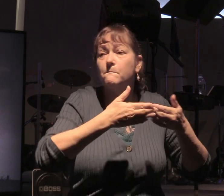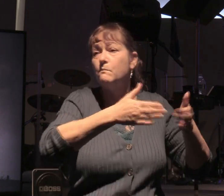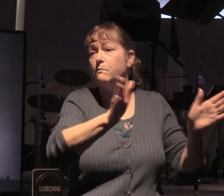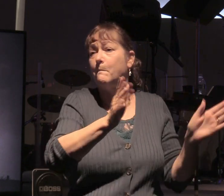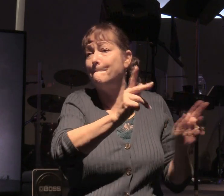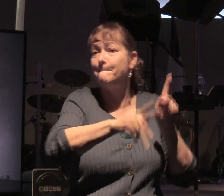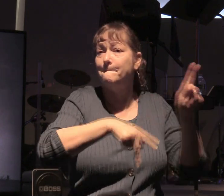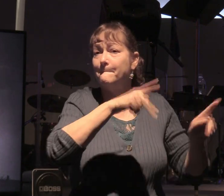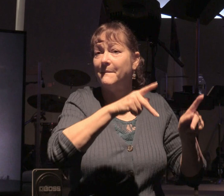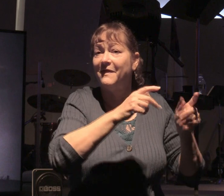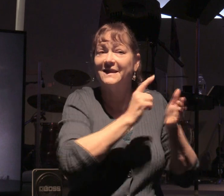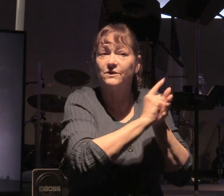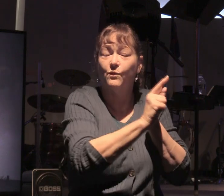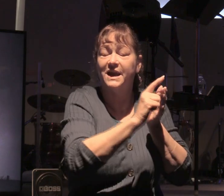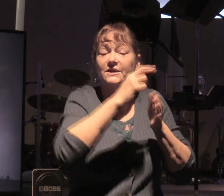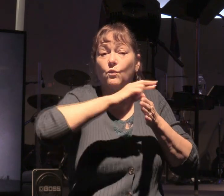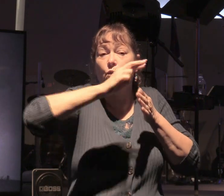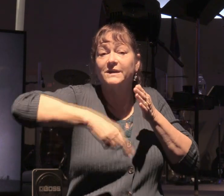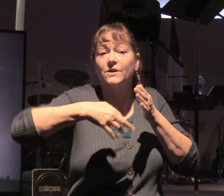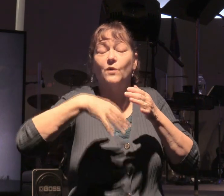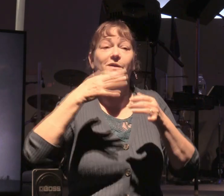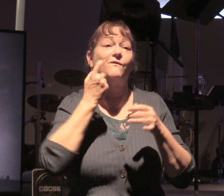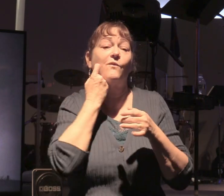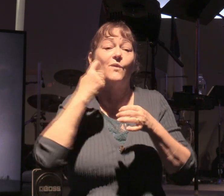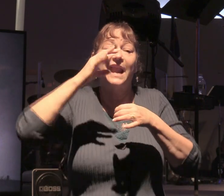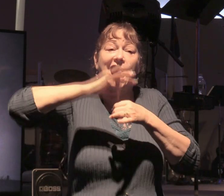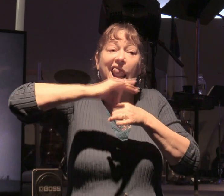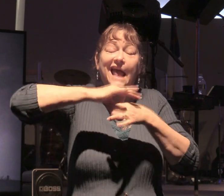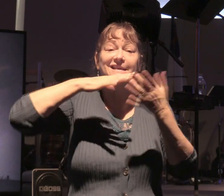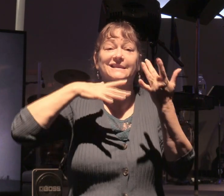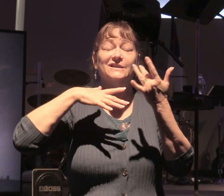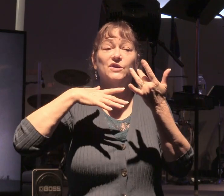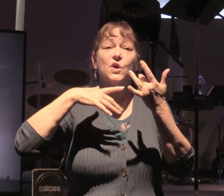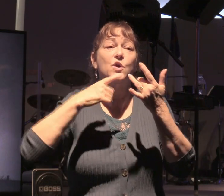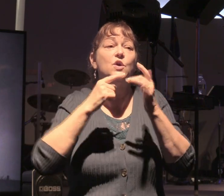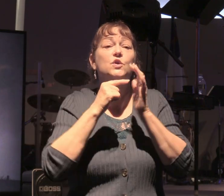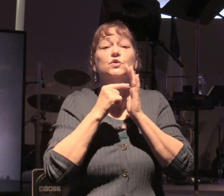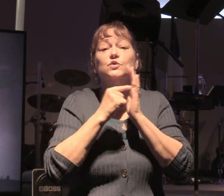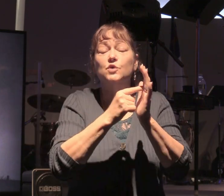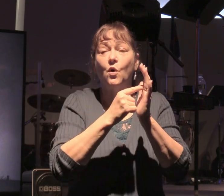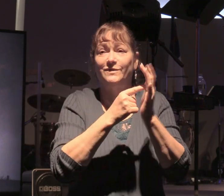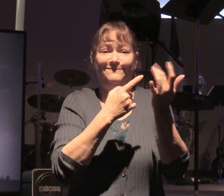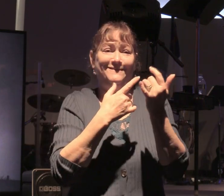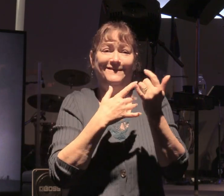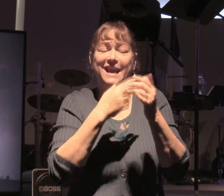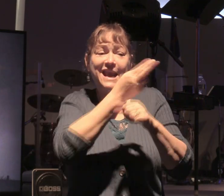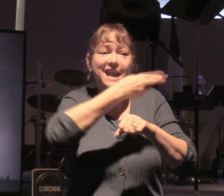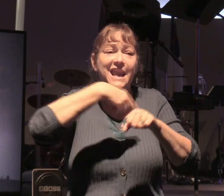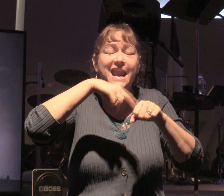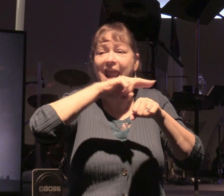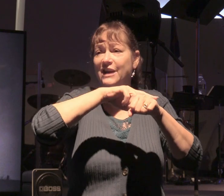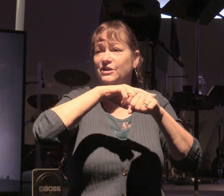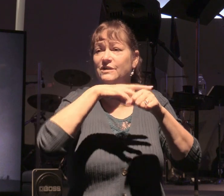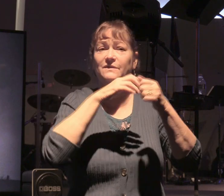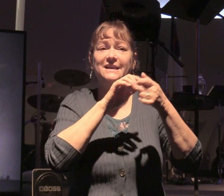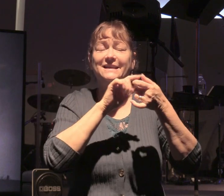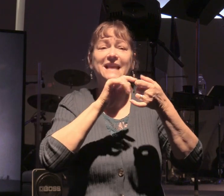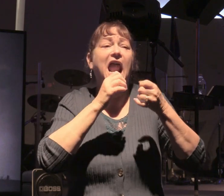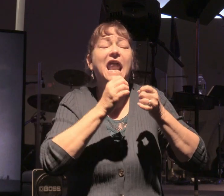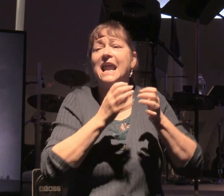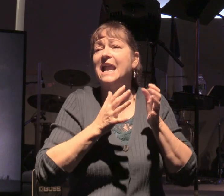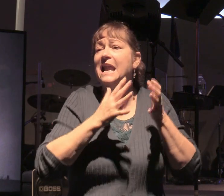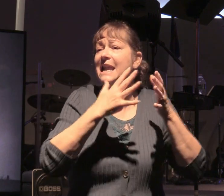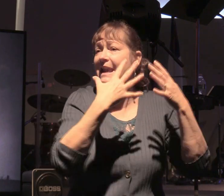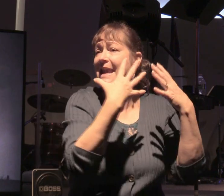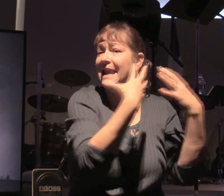the result of the recent elections revealed that the nation was drifting away from the freedoms that they had fought for in the past.